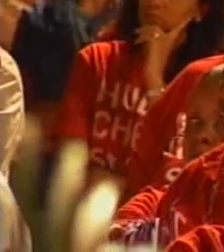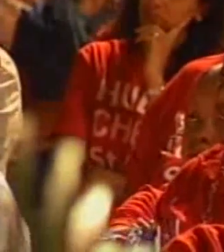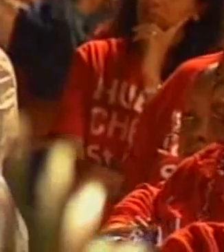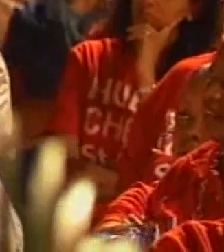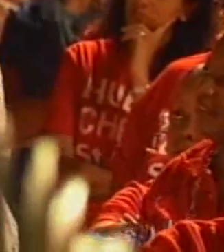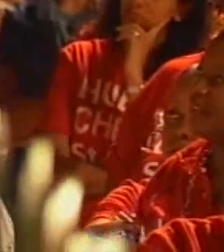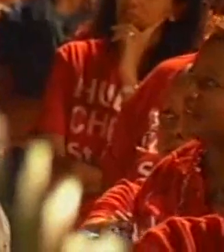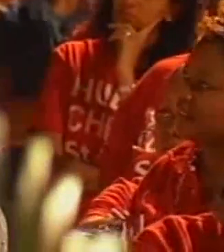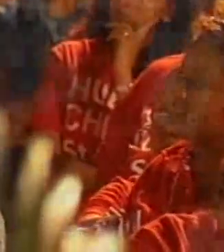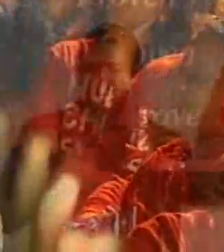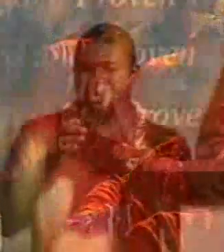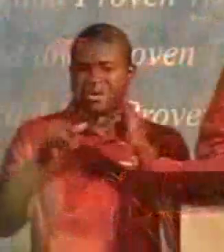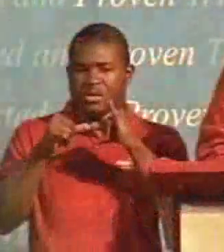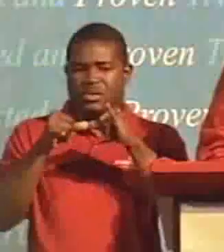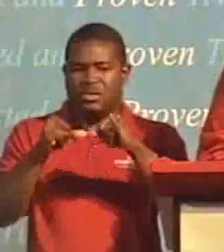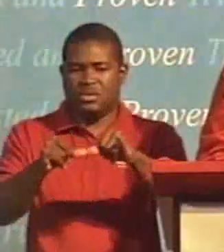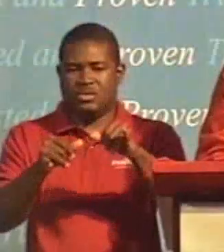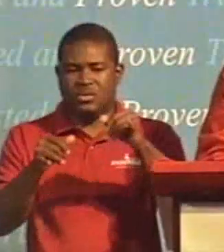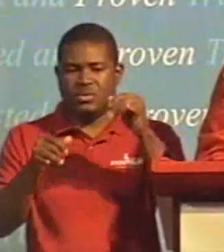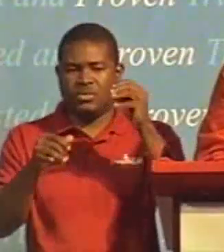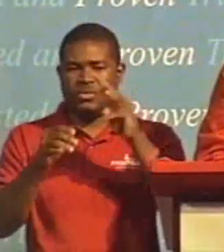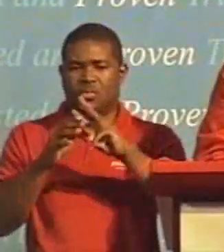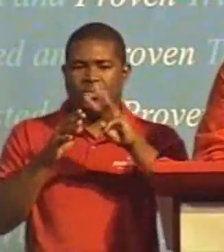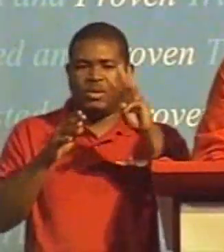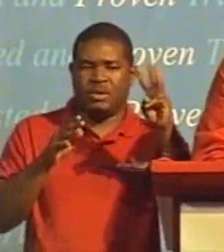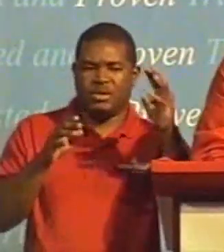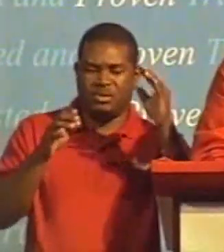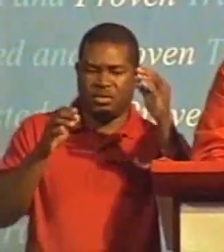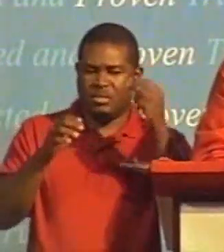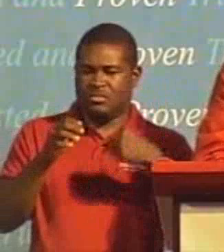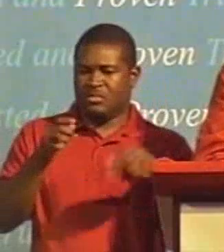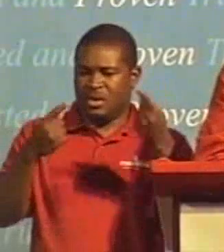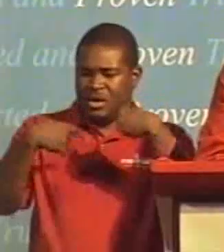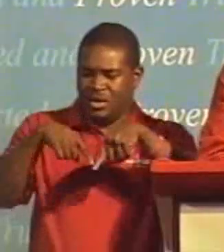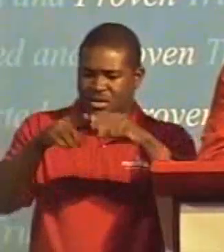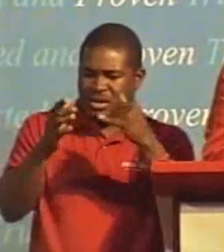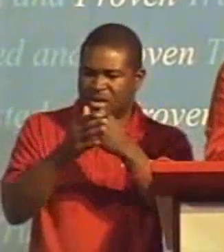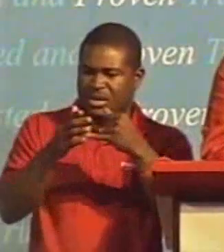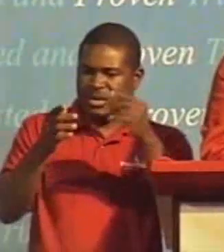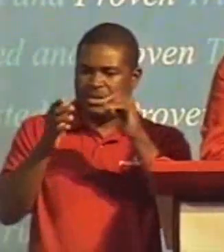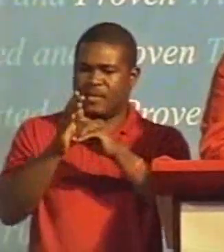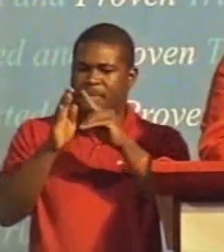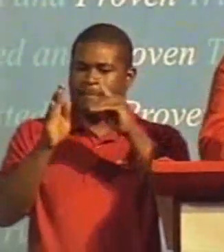best until it passes the entrance to Mount Vernon.